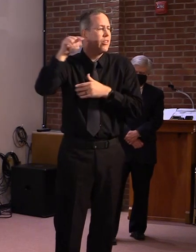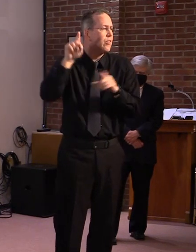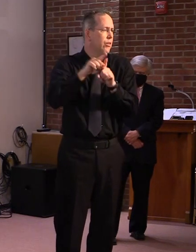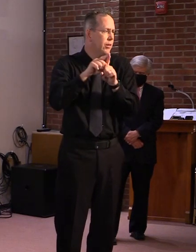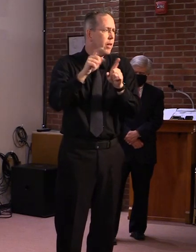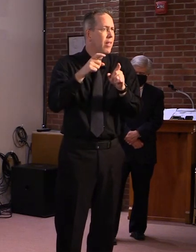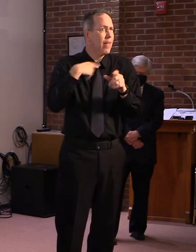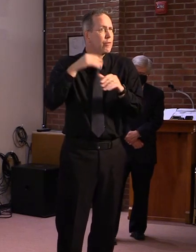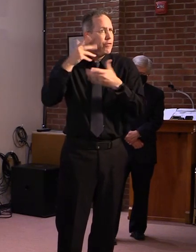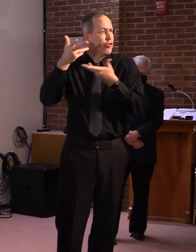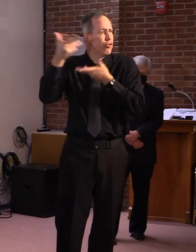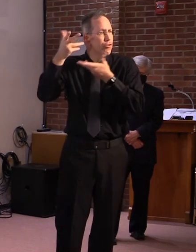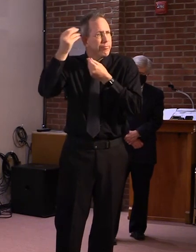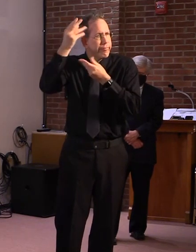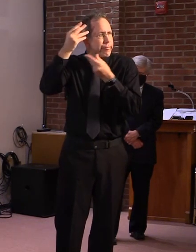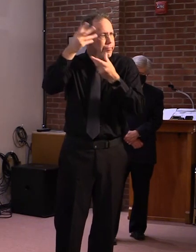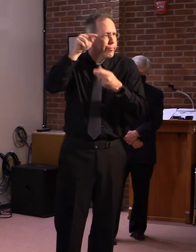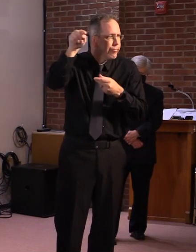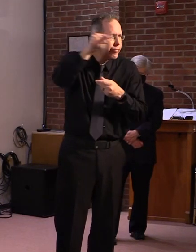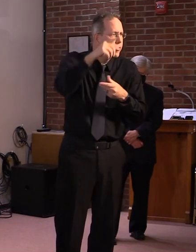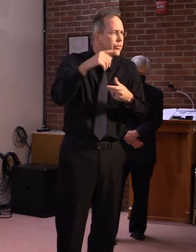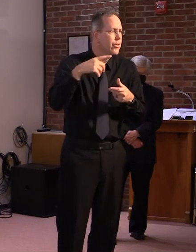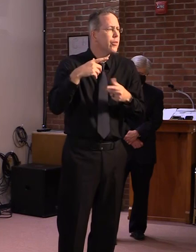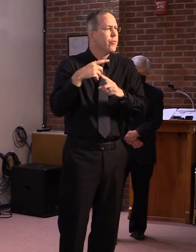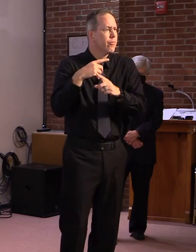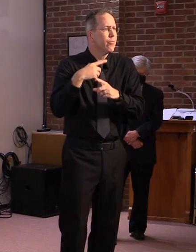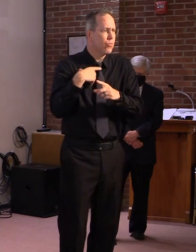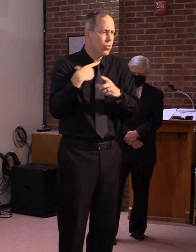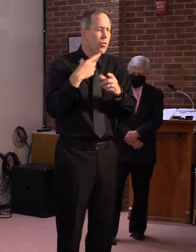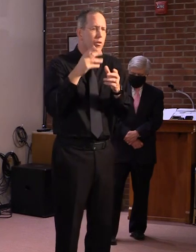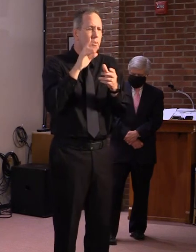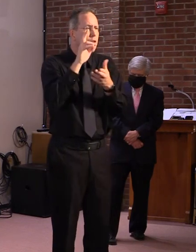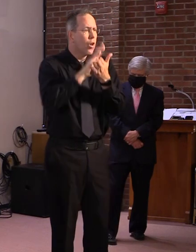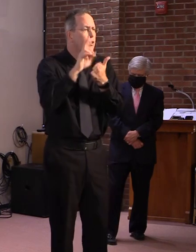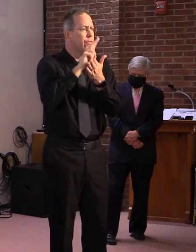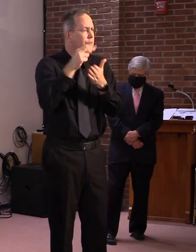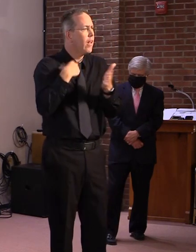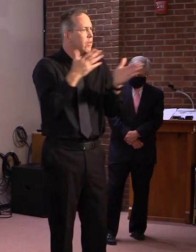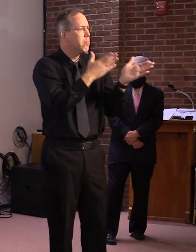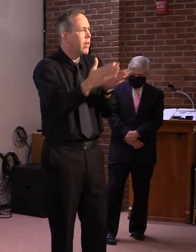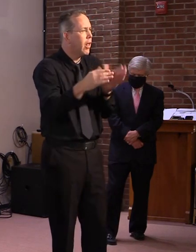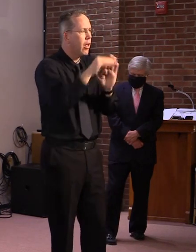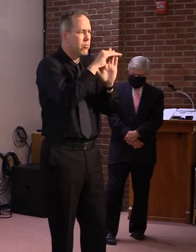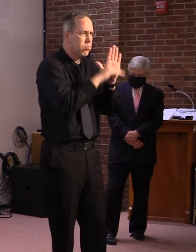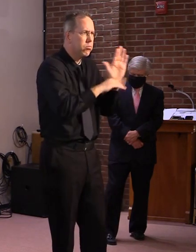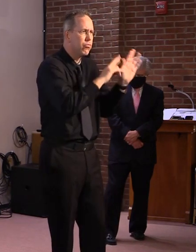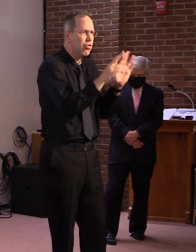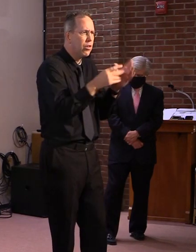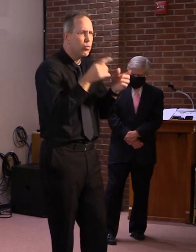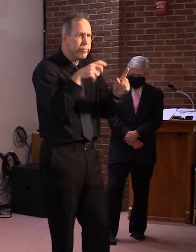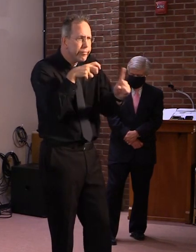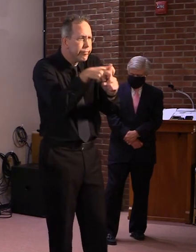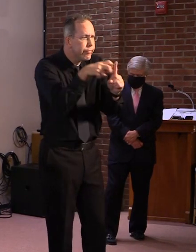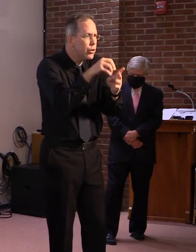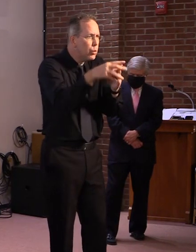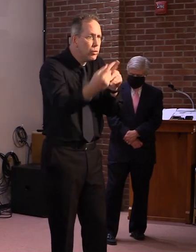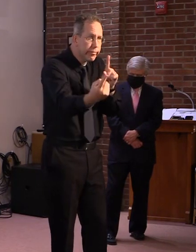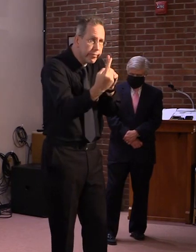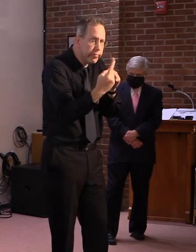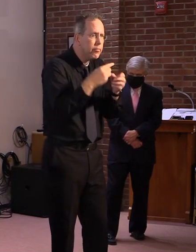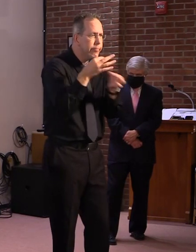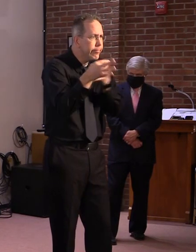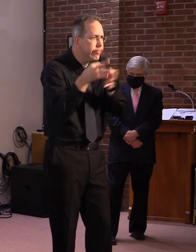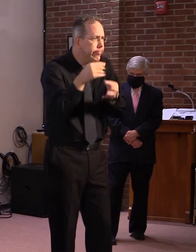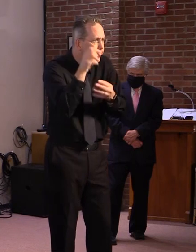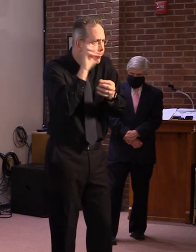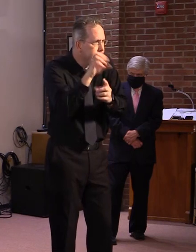a plan. And it's laid out, and again, you know, maybe Commissioner Sherling or Dr. Levine have a little bit more on that off the top of their